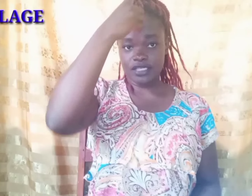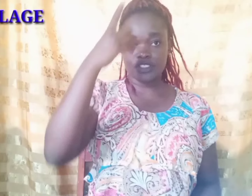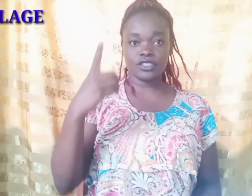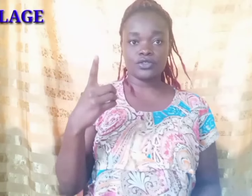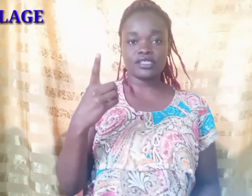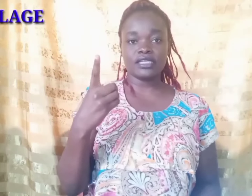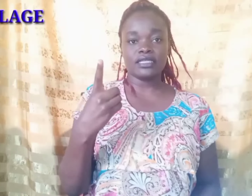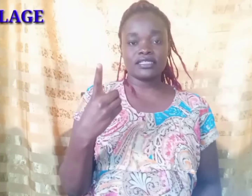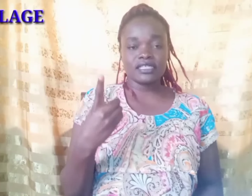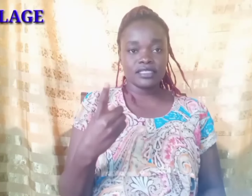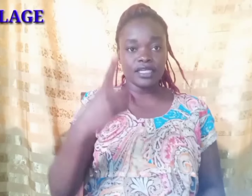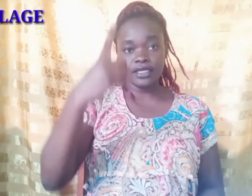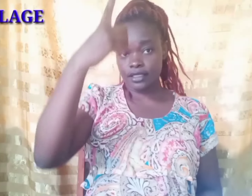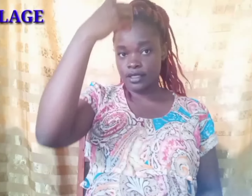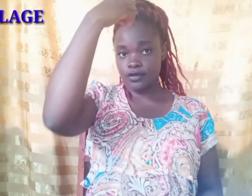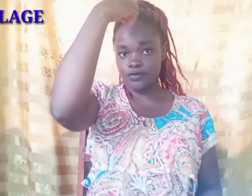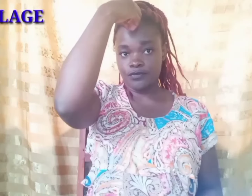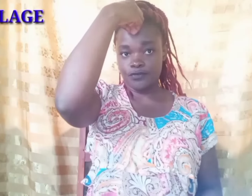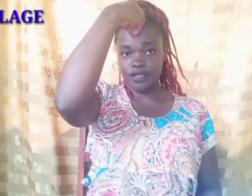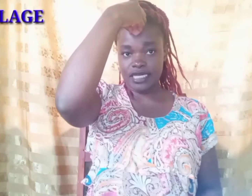Village. Using letter D.